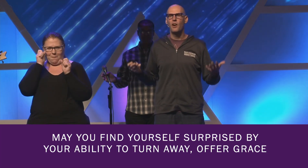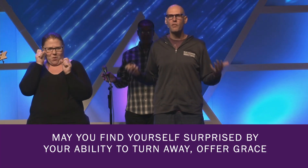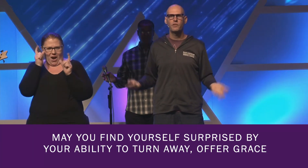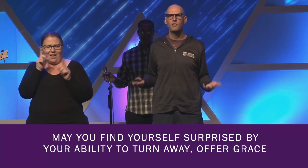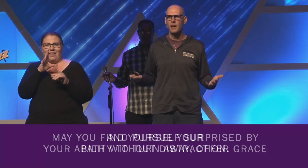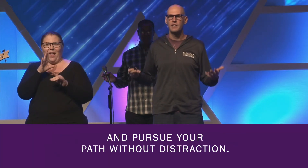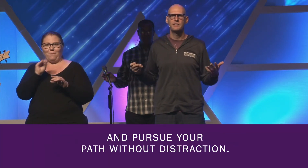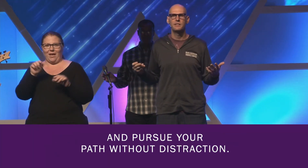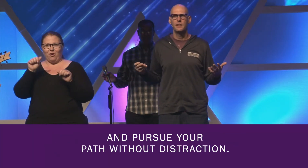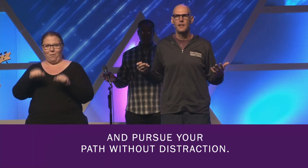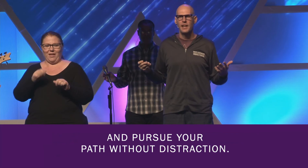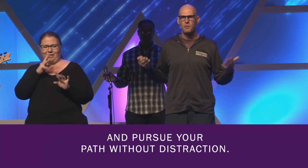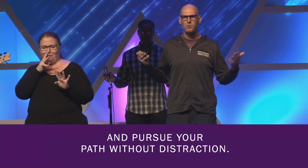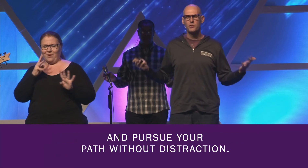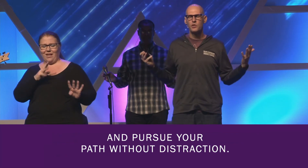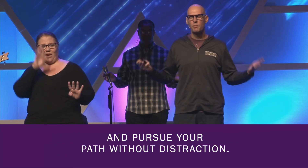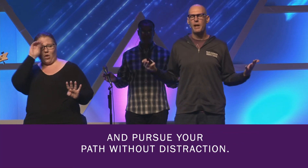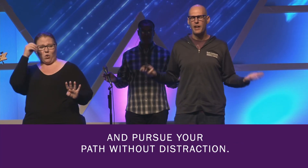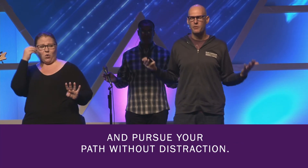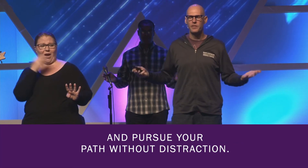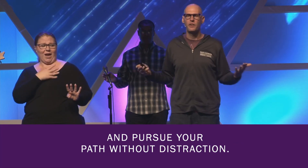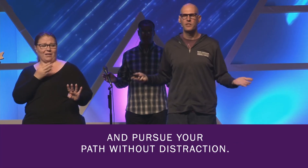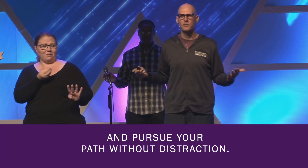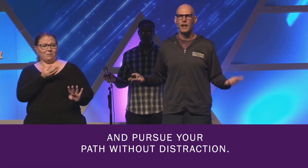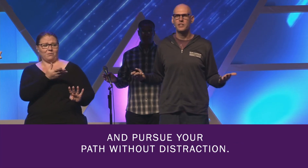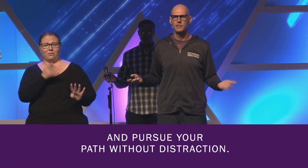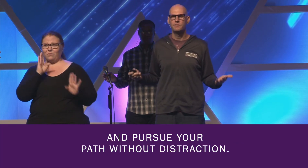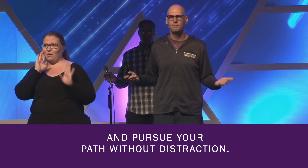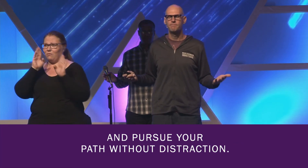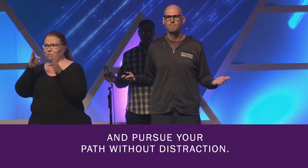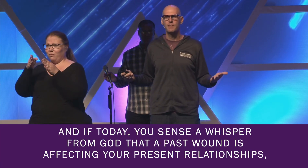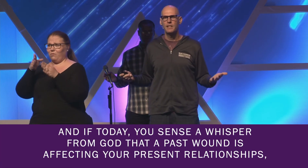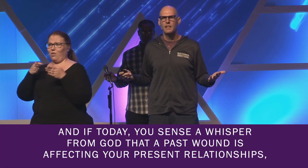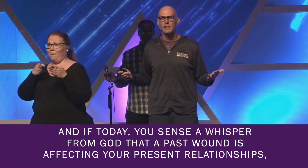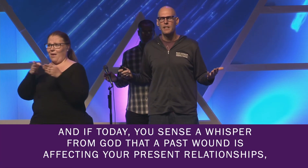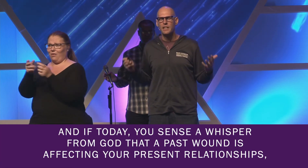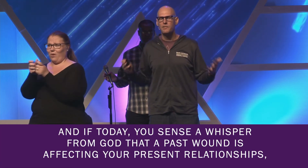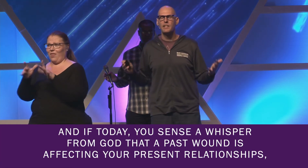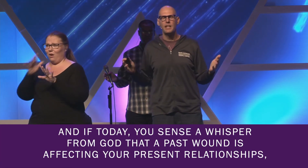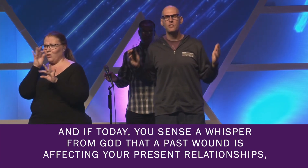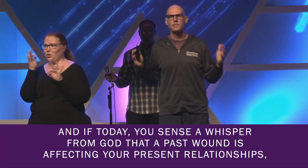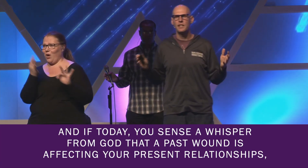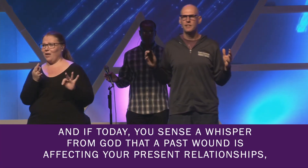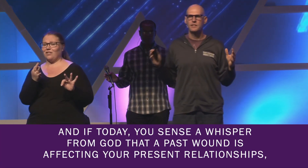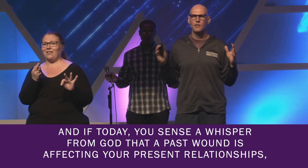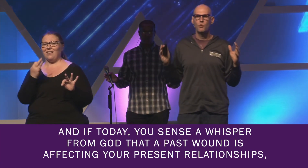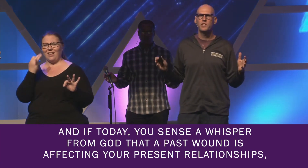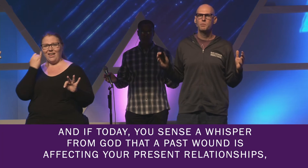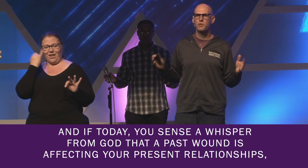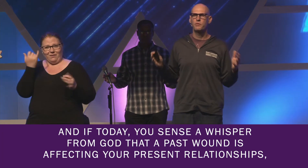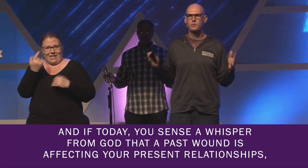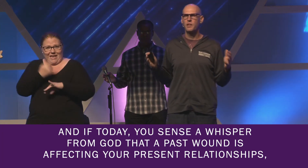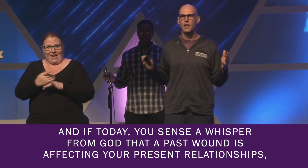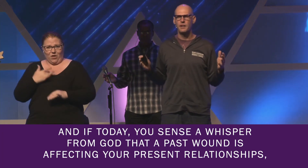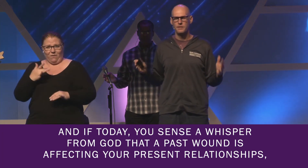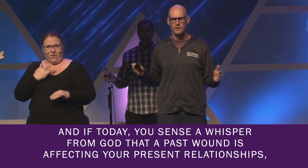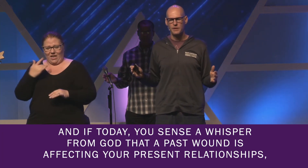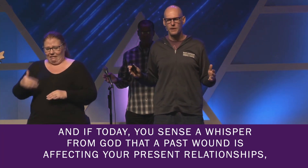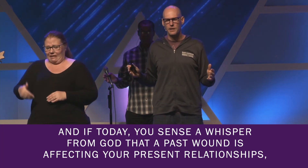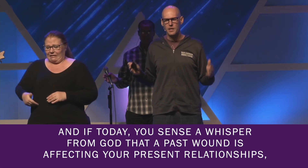and offer grace and pursue your path without distraction. And if today you sense a whisper from